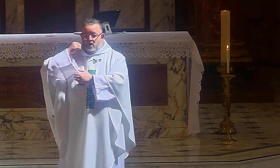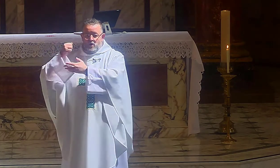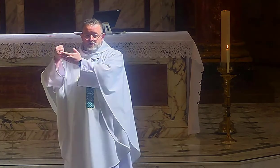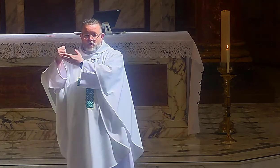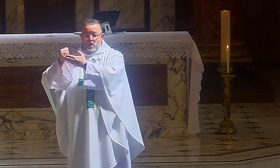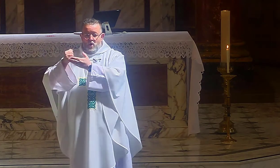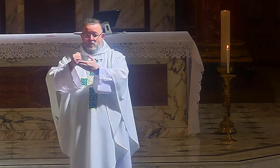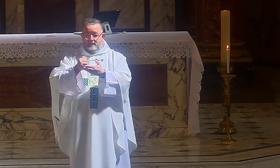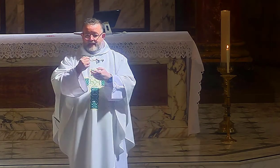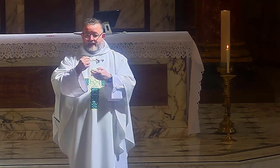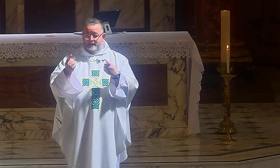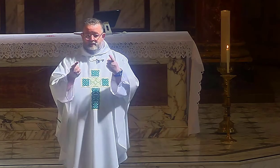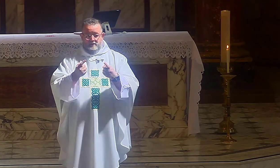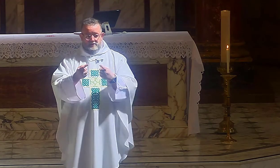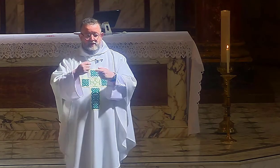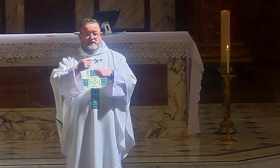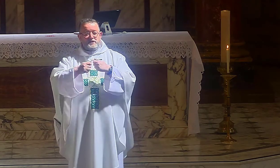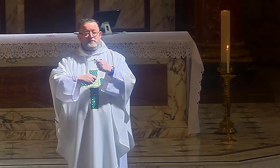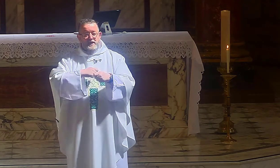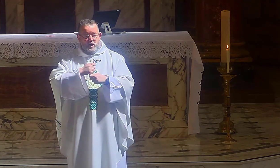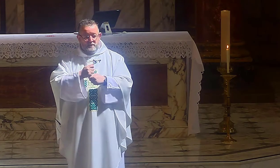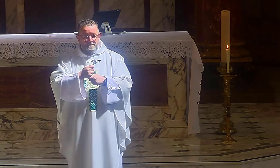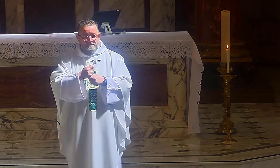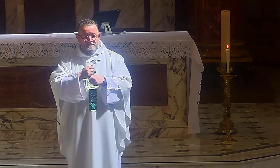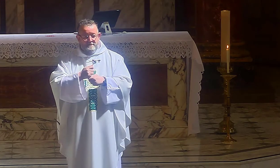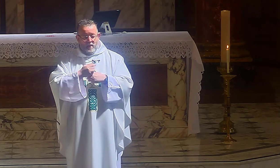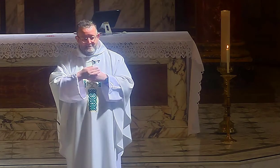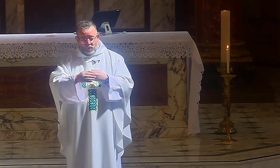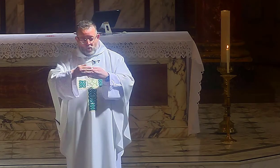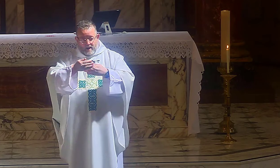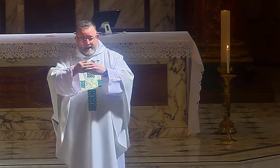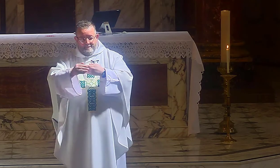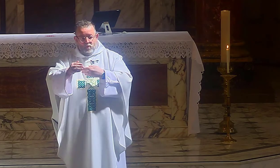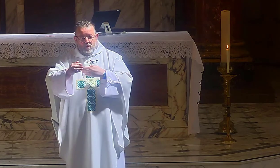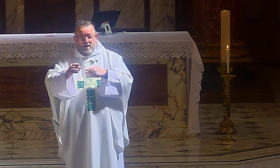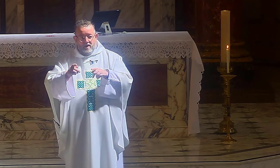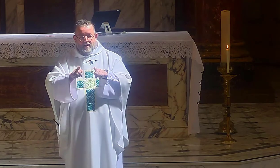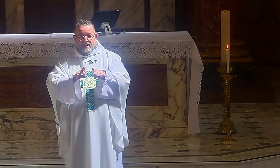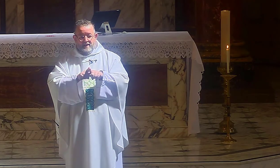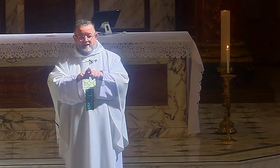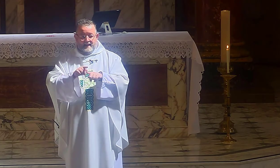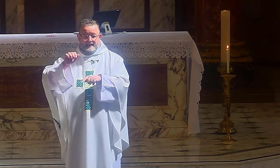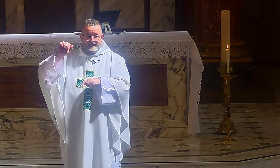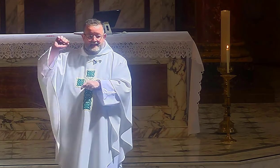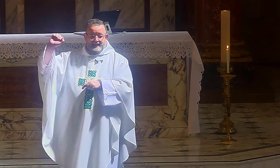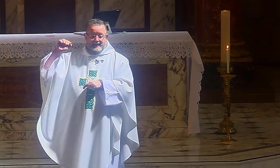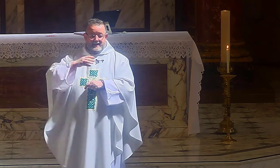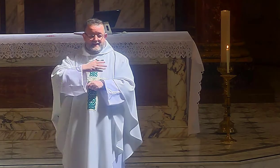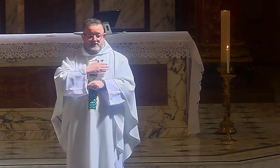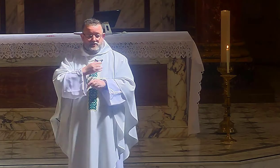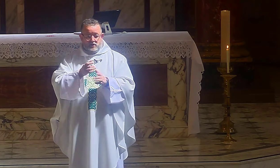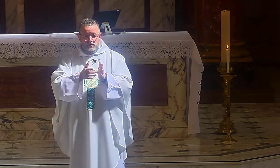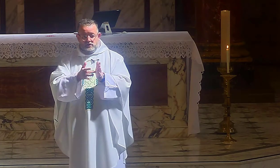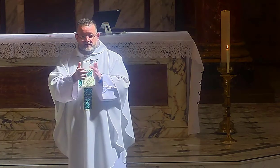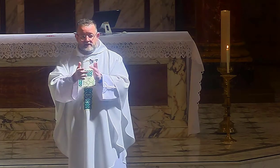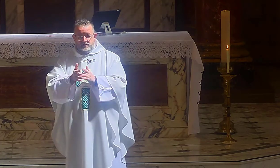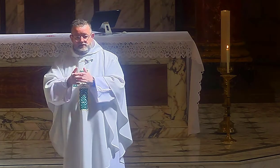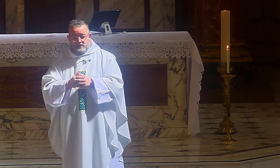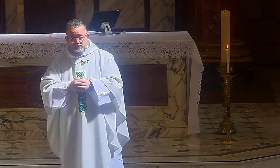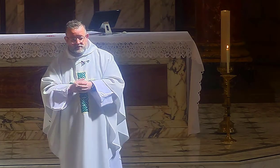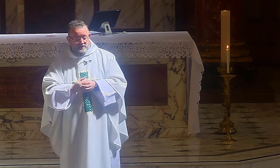God will help us to become more and more like his Son